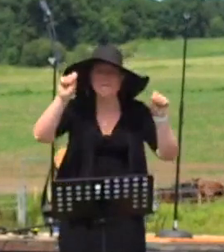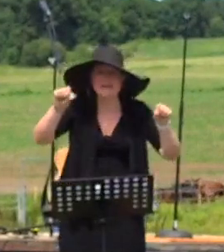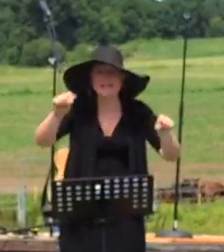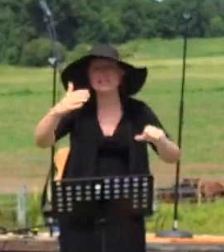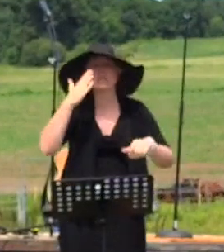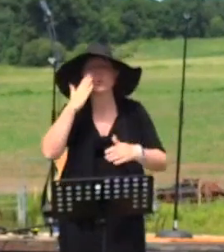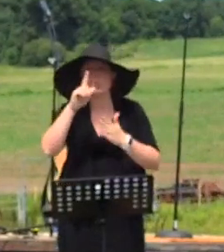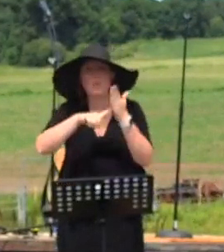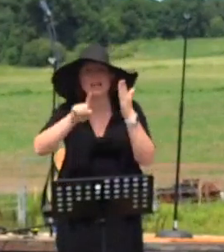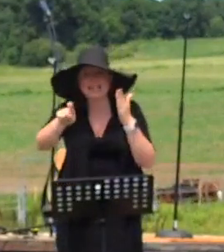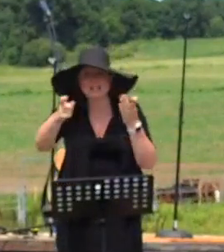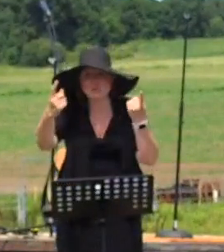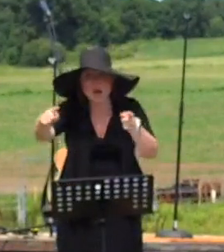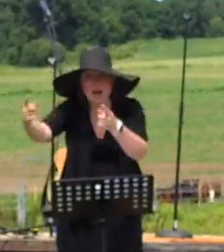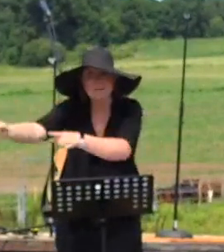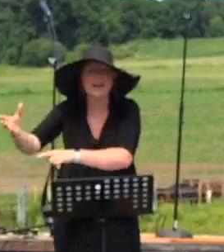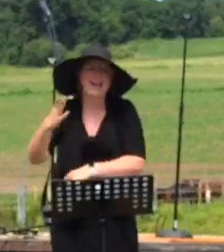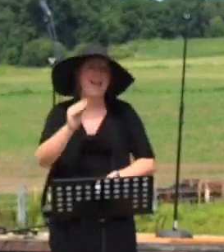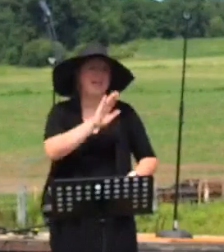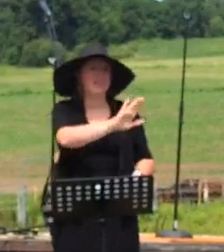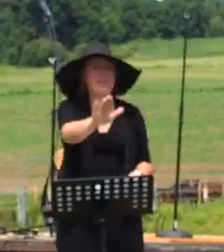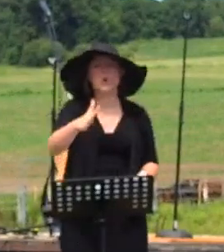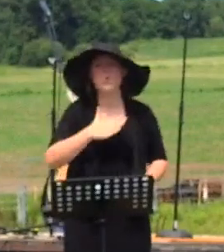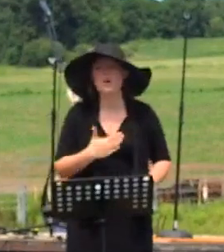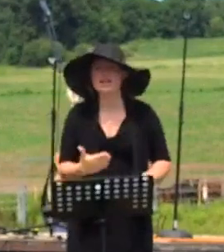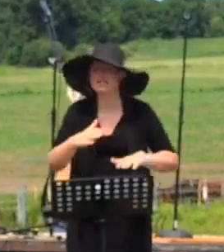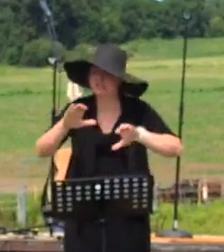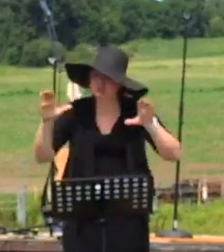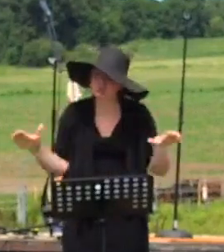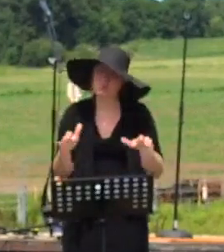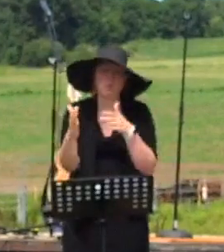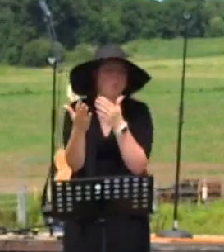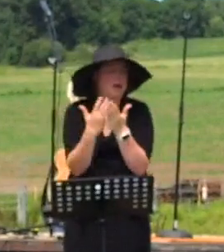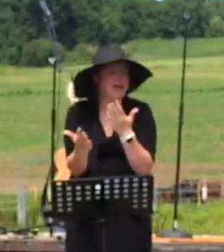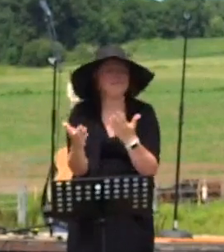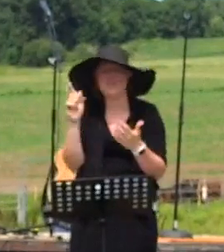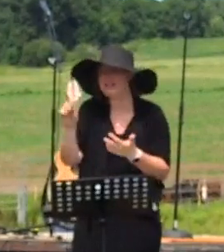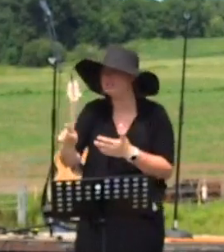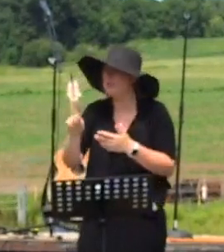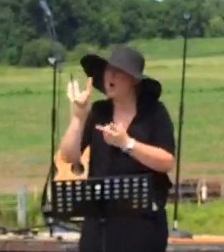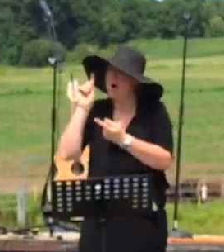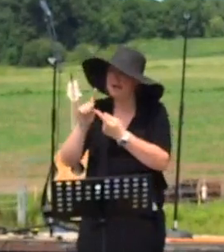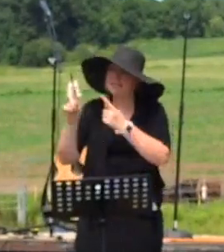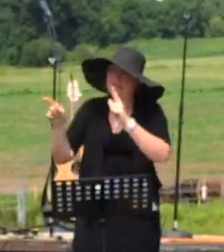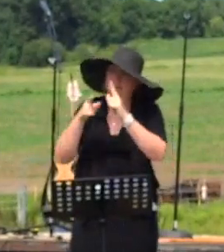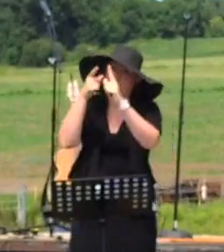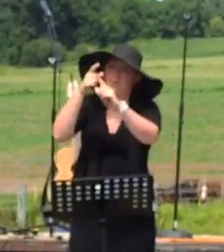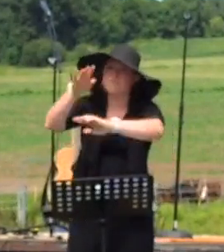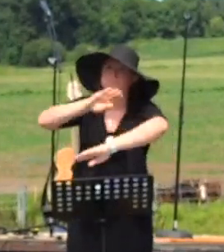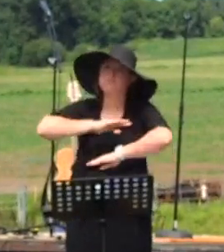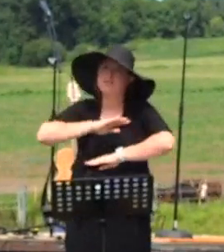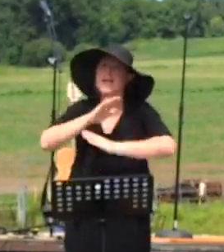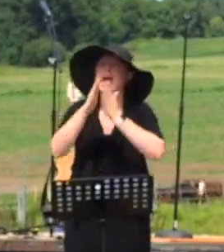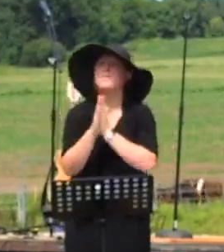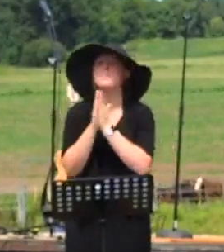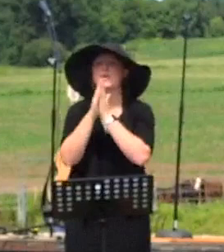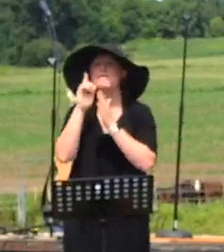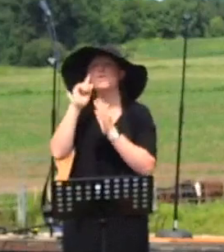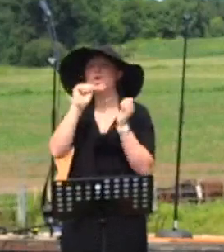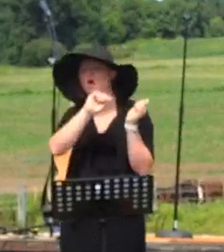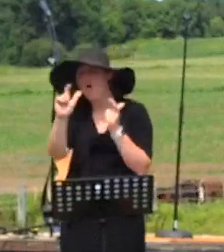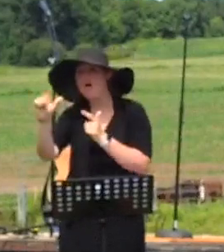to be done and their willingness to do what it is until that is accomplished. And God, we just pray for our eights that they